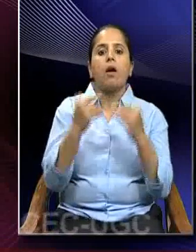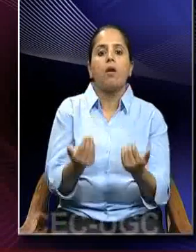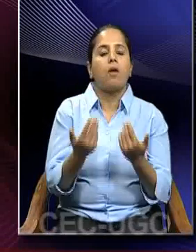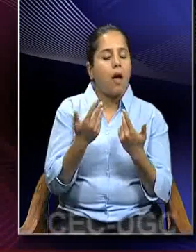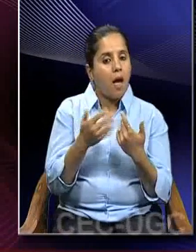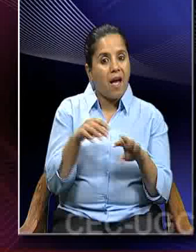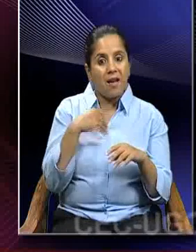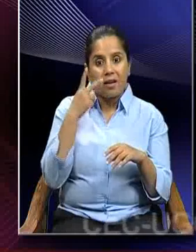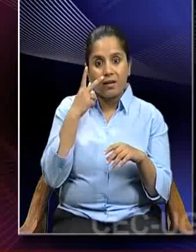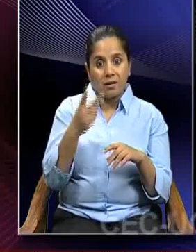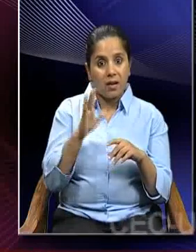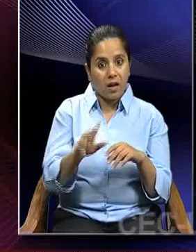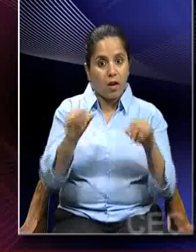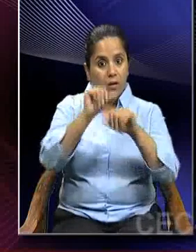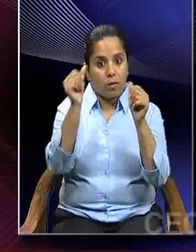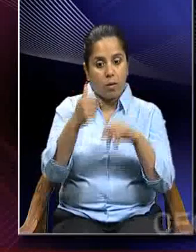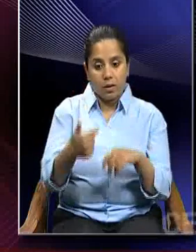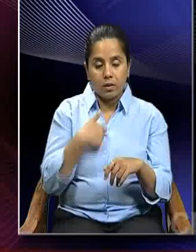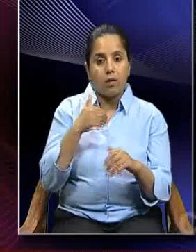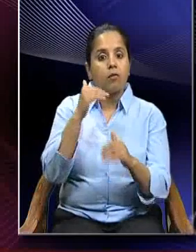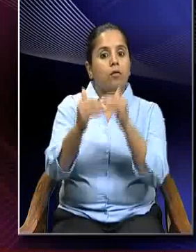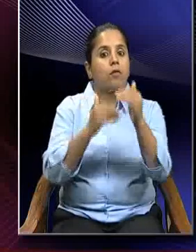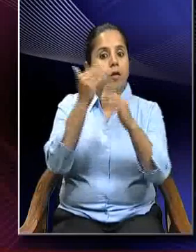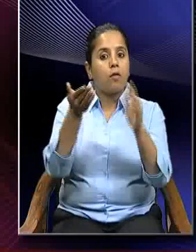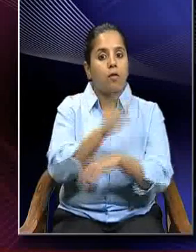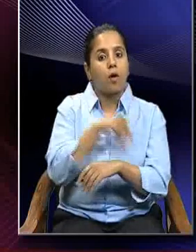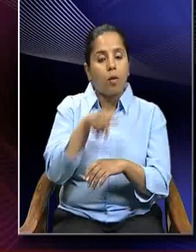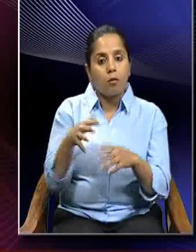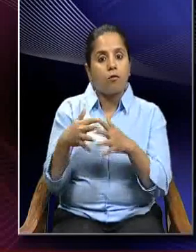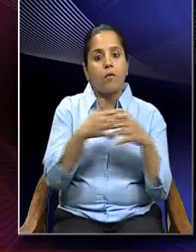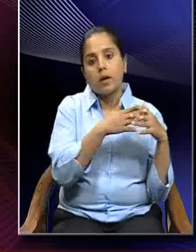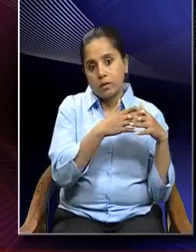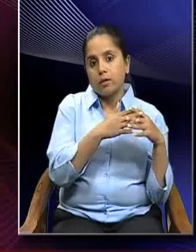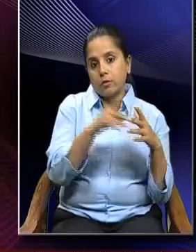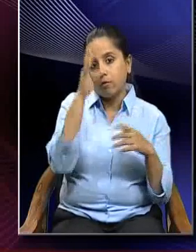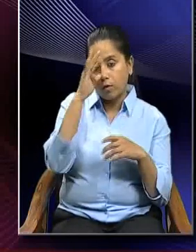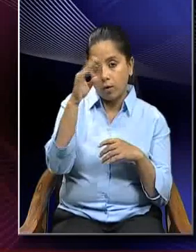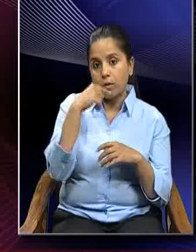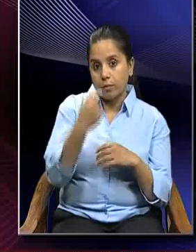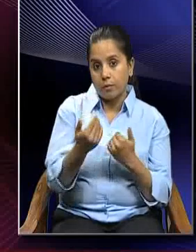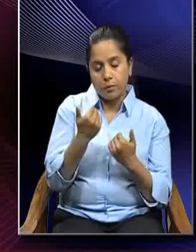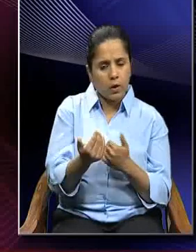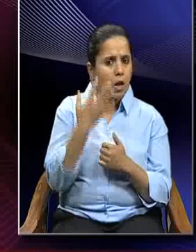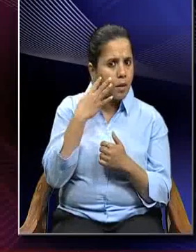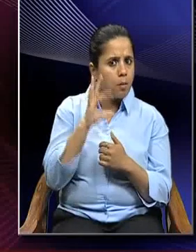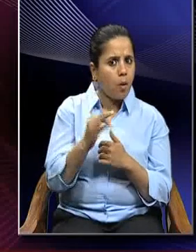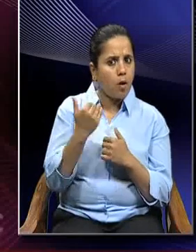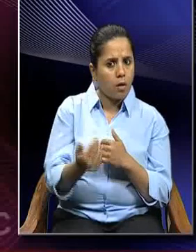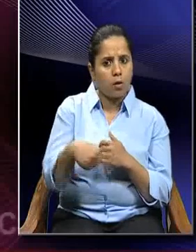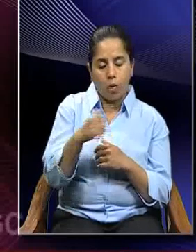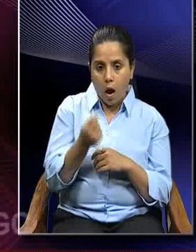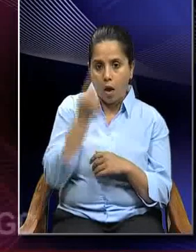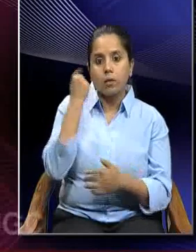look at the models of self-development from Western philosophy. So it is very much important to first